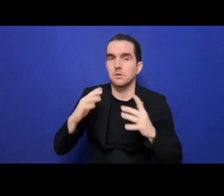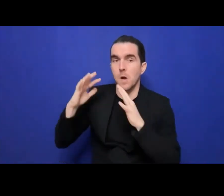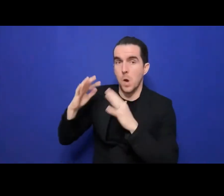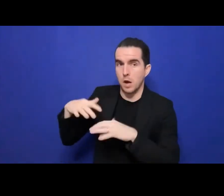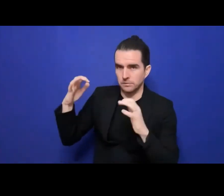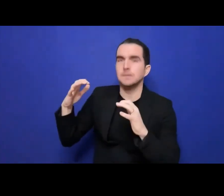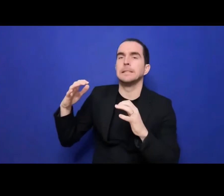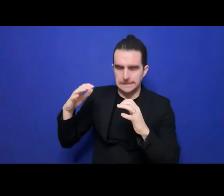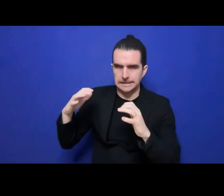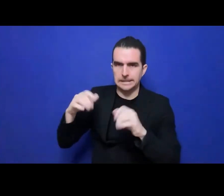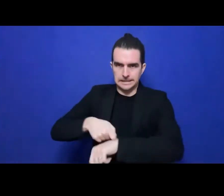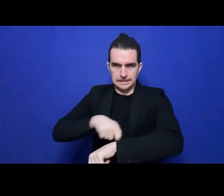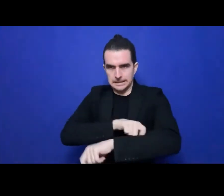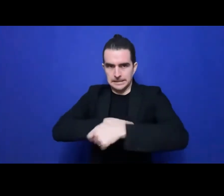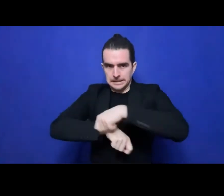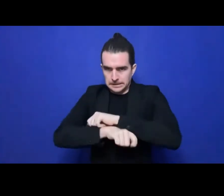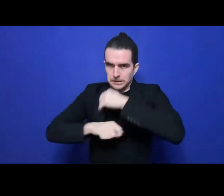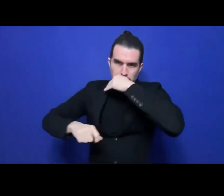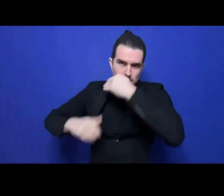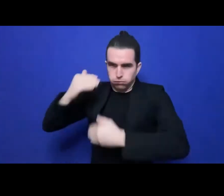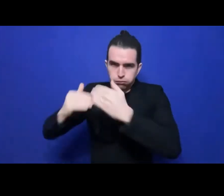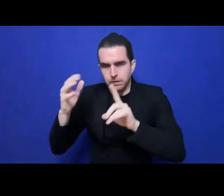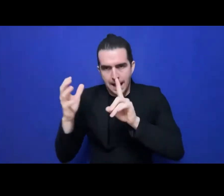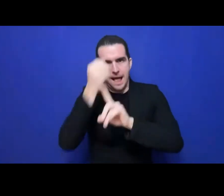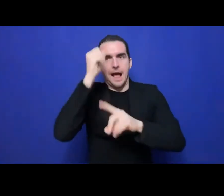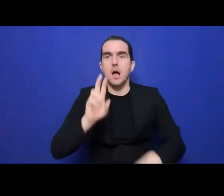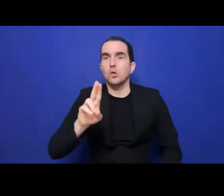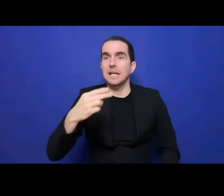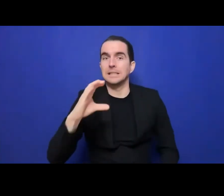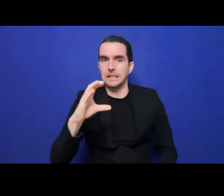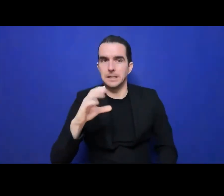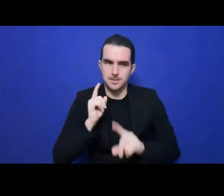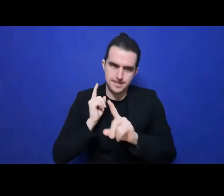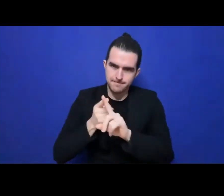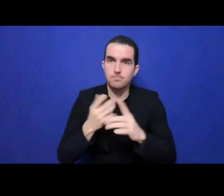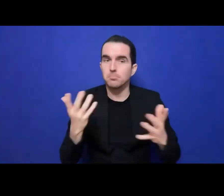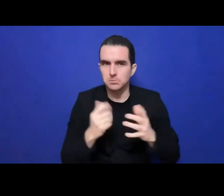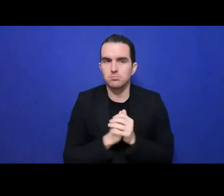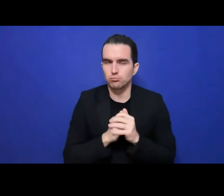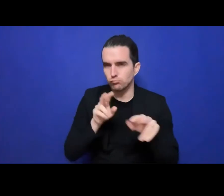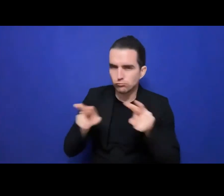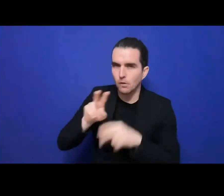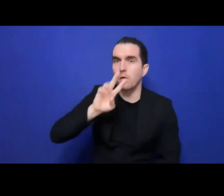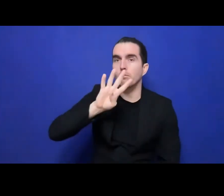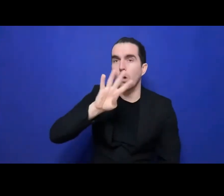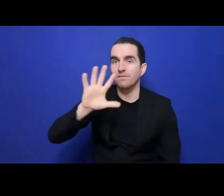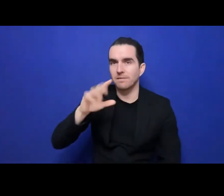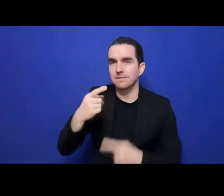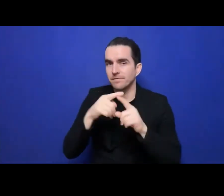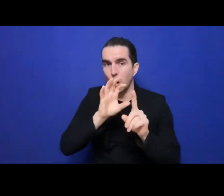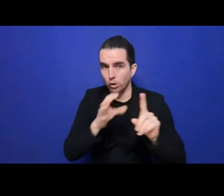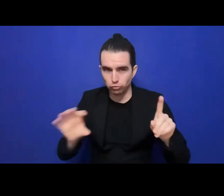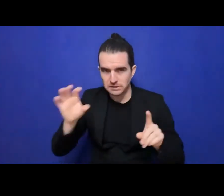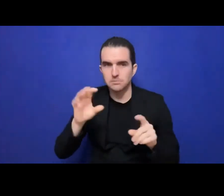you said 44, Waiswa, we can look at that, you're probably right, as well as a synthesis of findings from the review